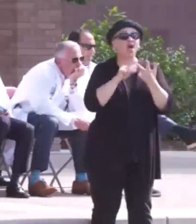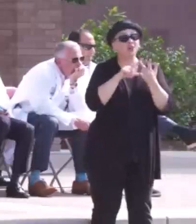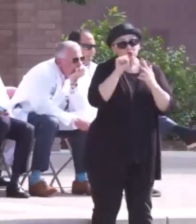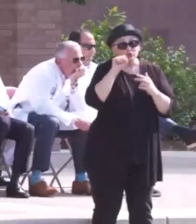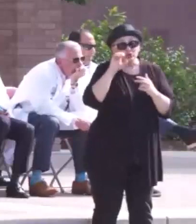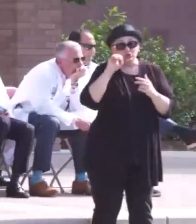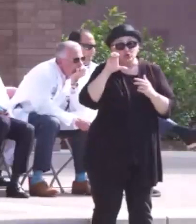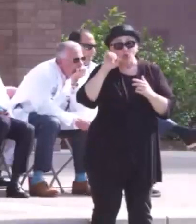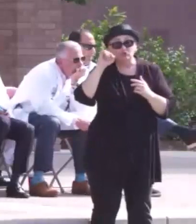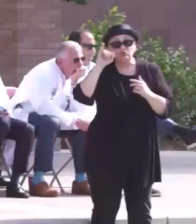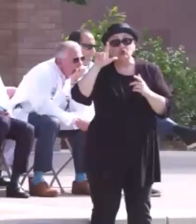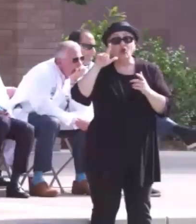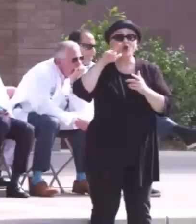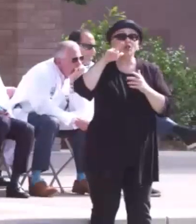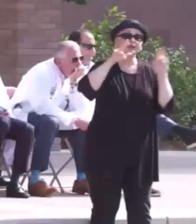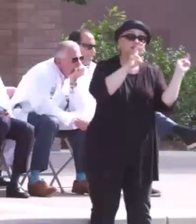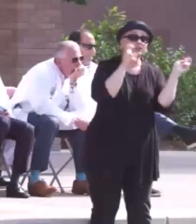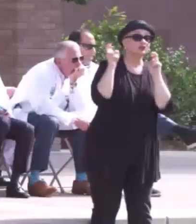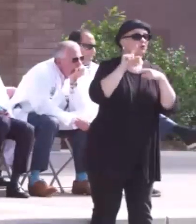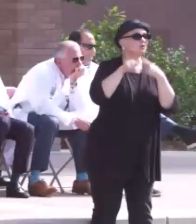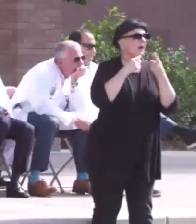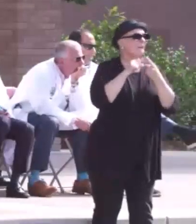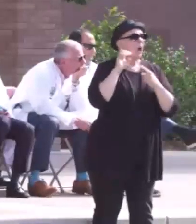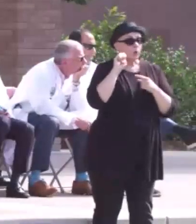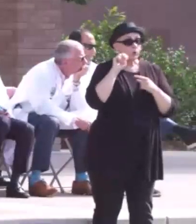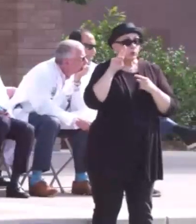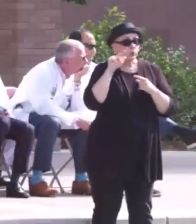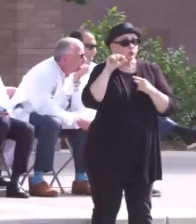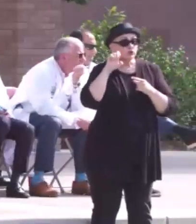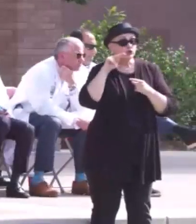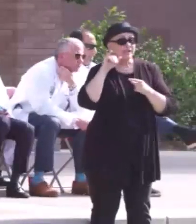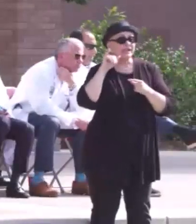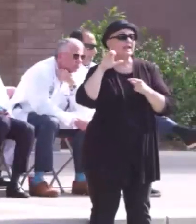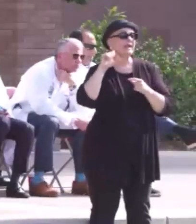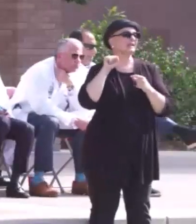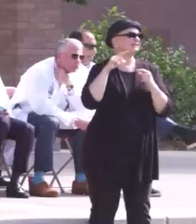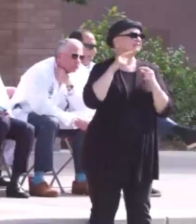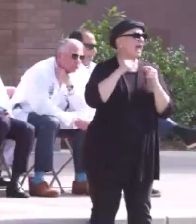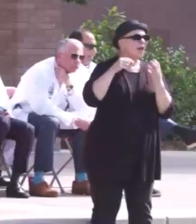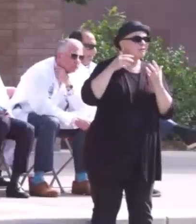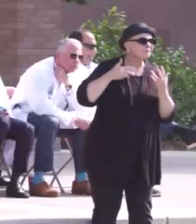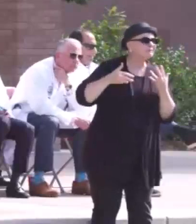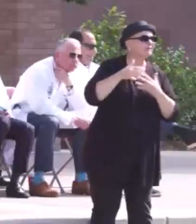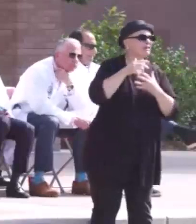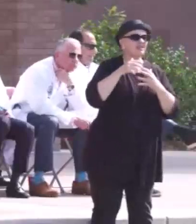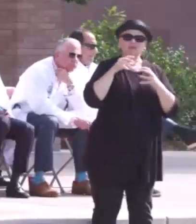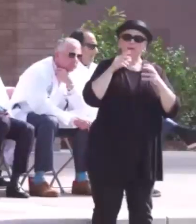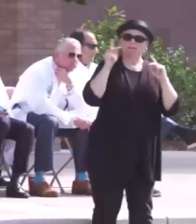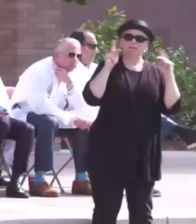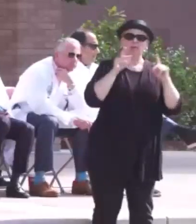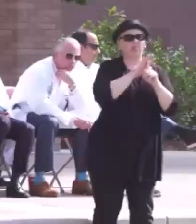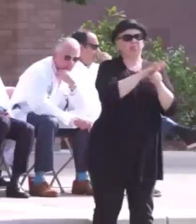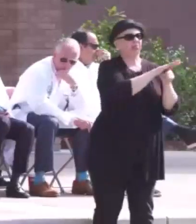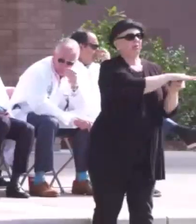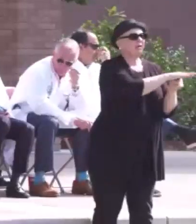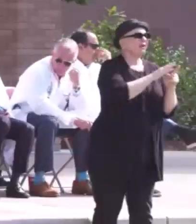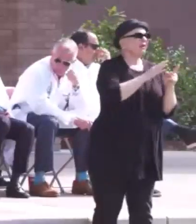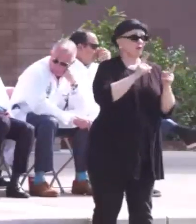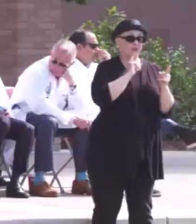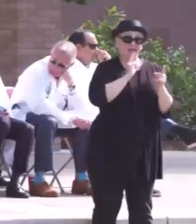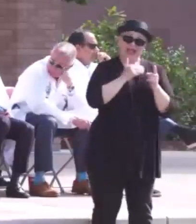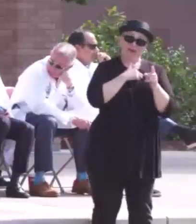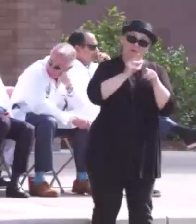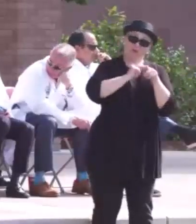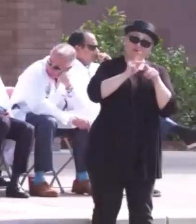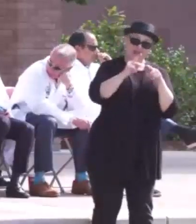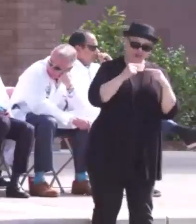eugenics. New generations then have to come along and repair the damage. Our profession has to own